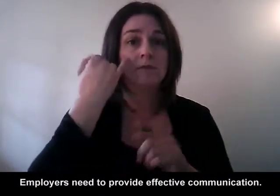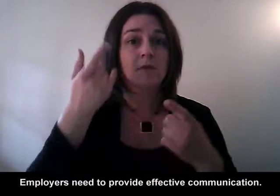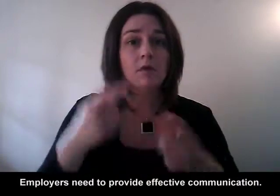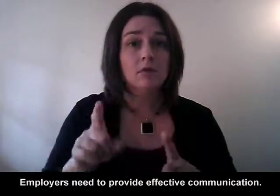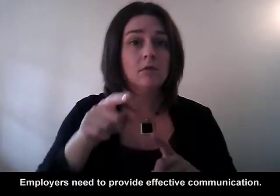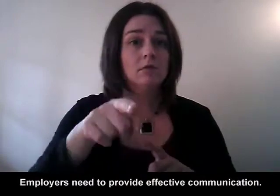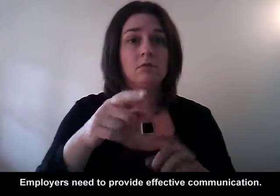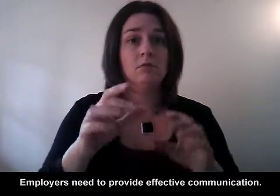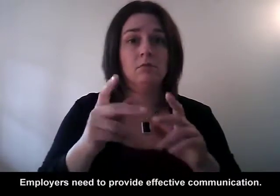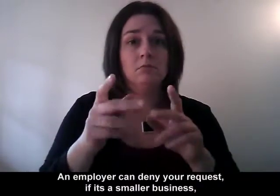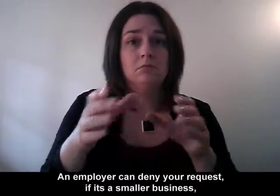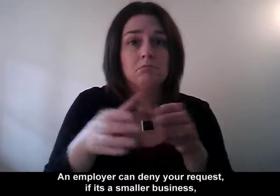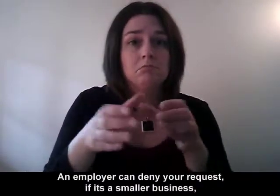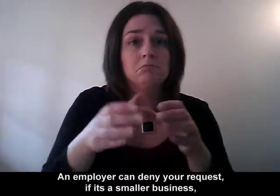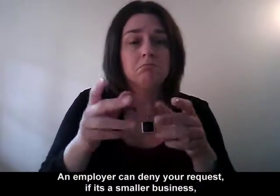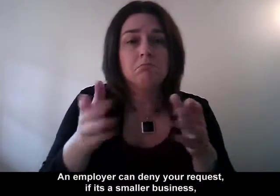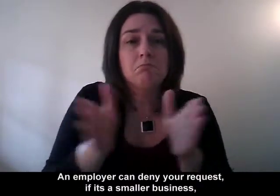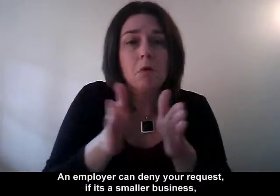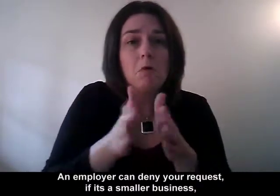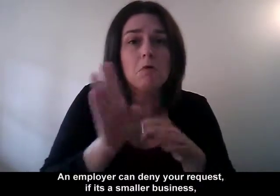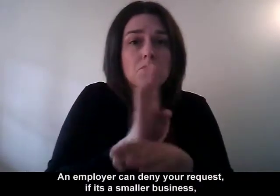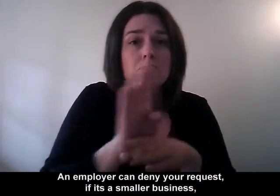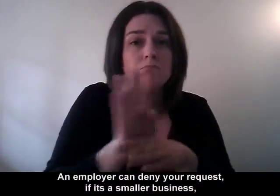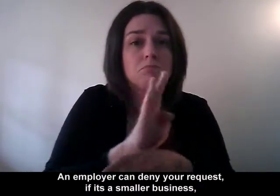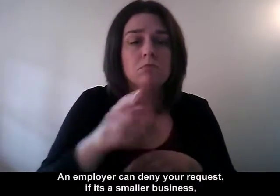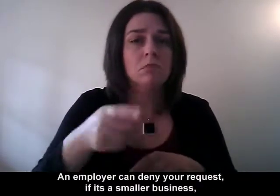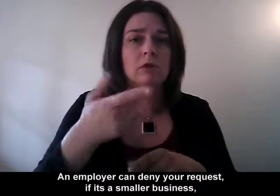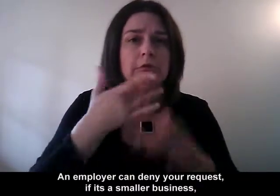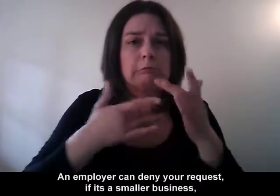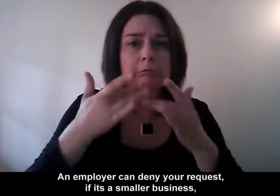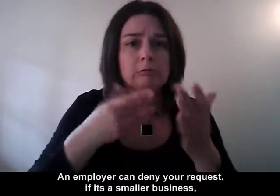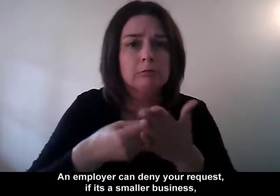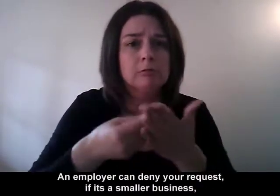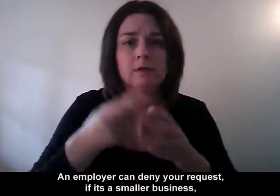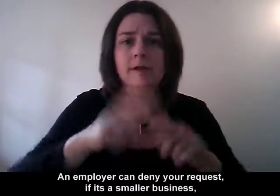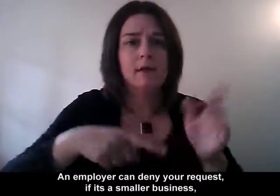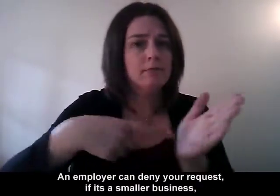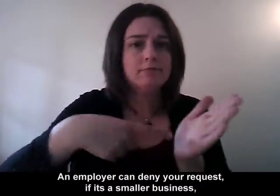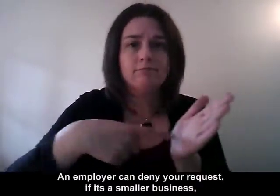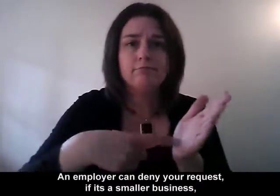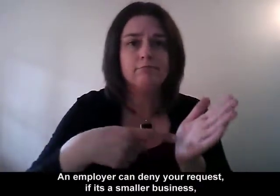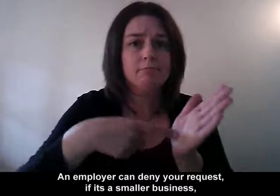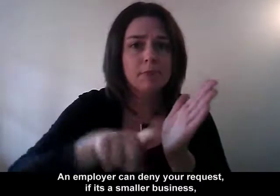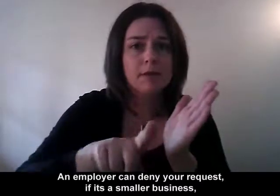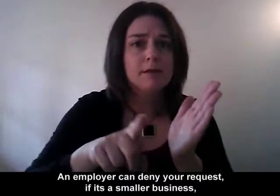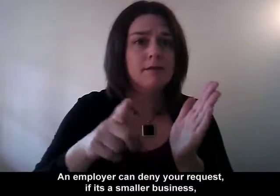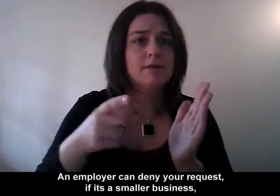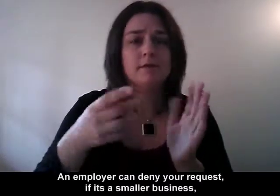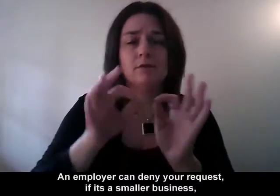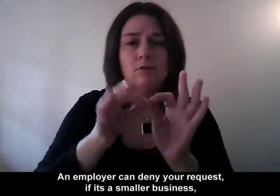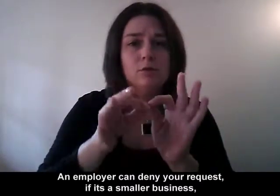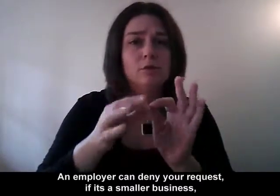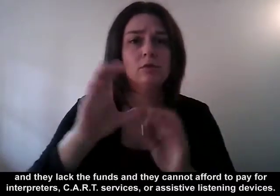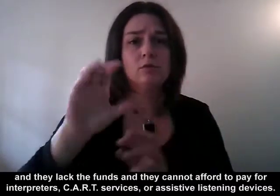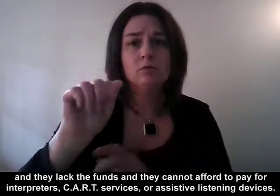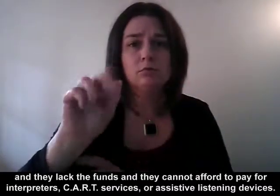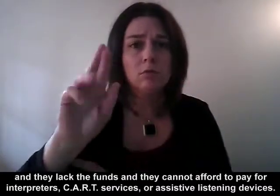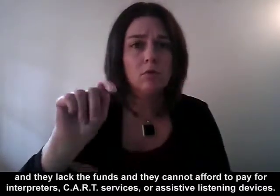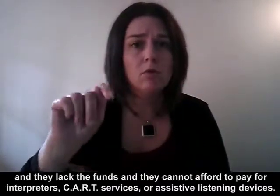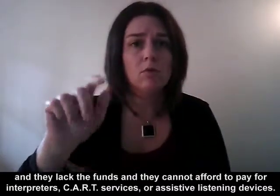An employer can deny your request if it's a smaller business and they lack the funds